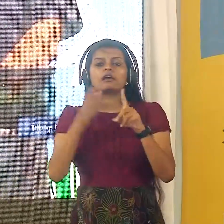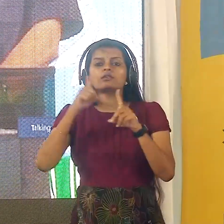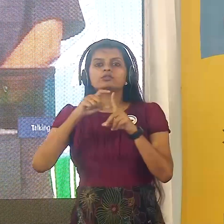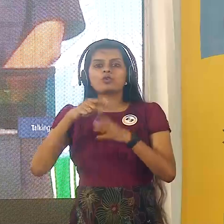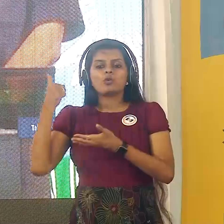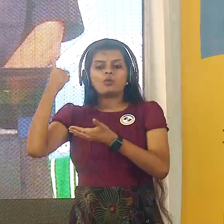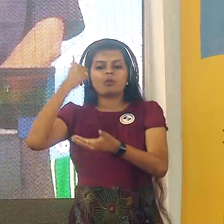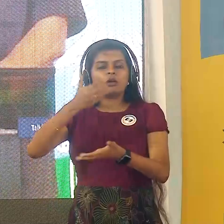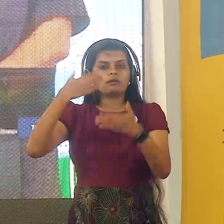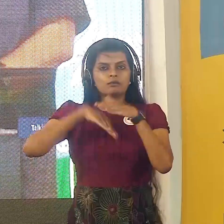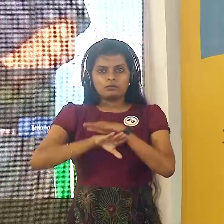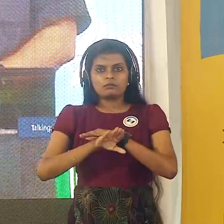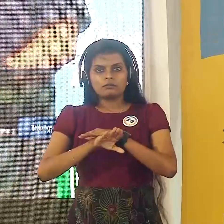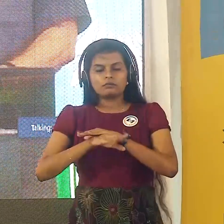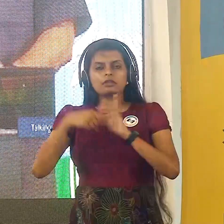package